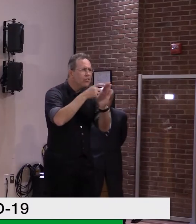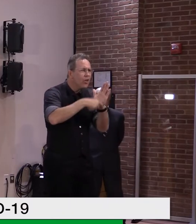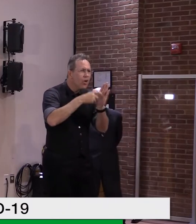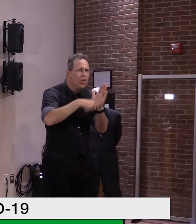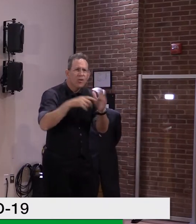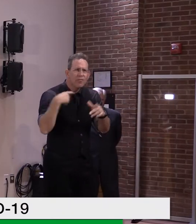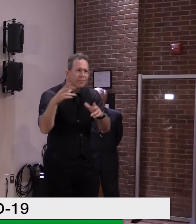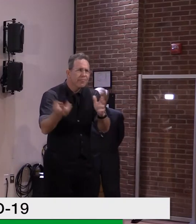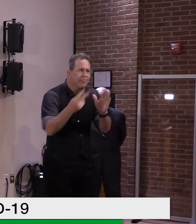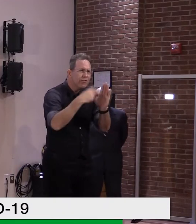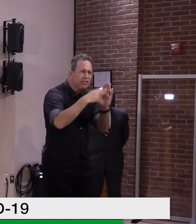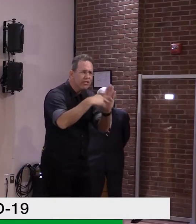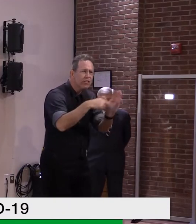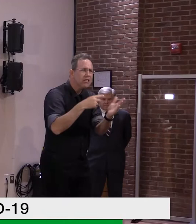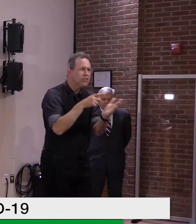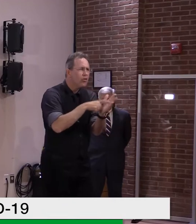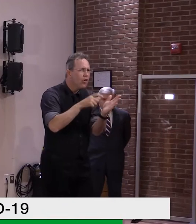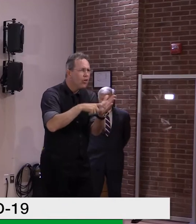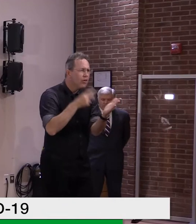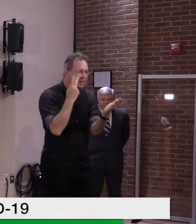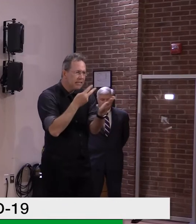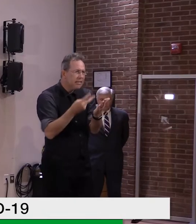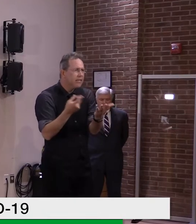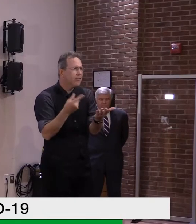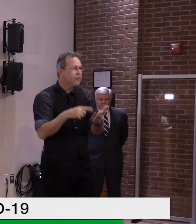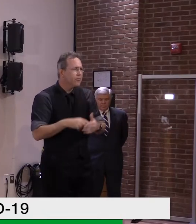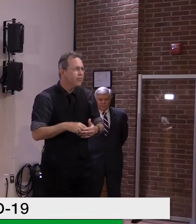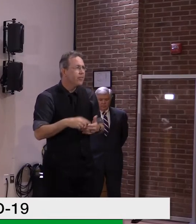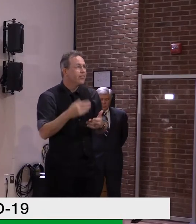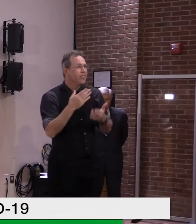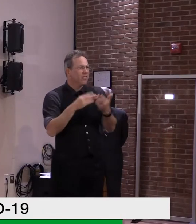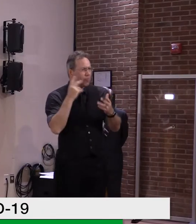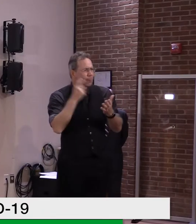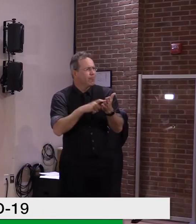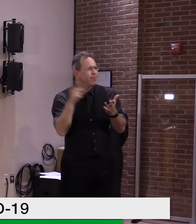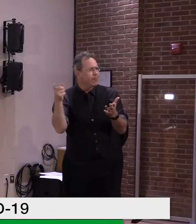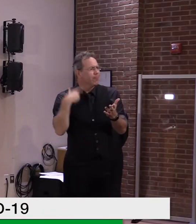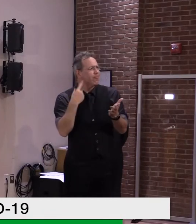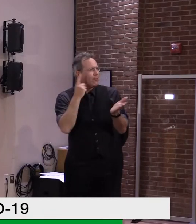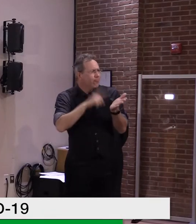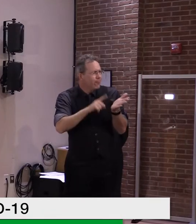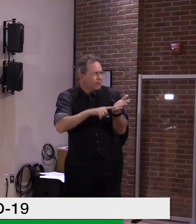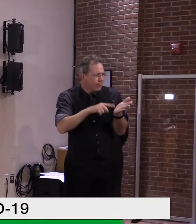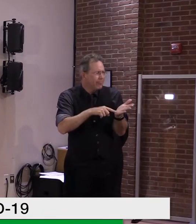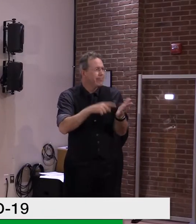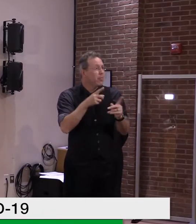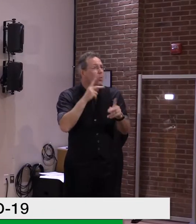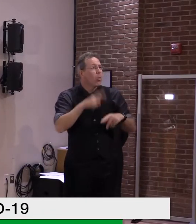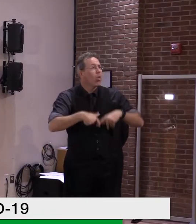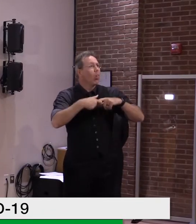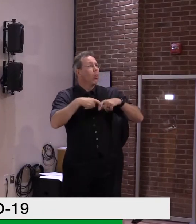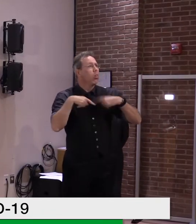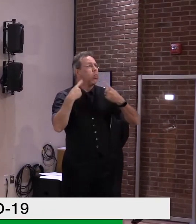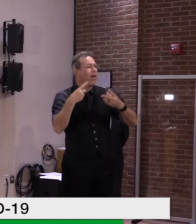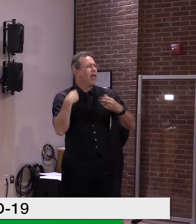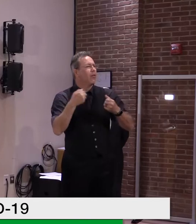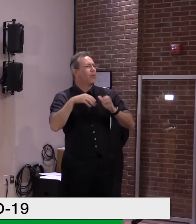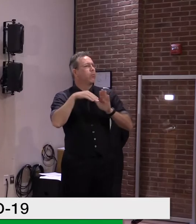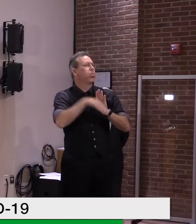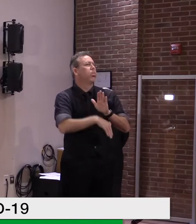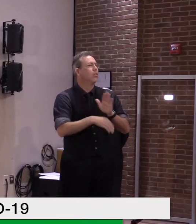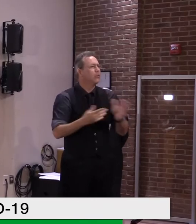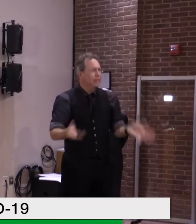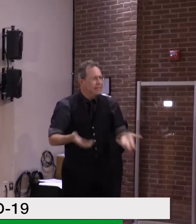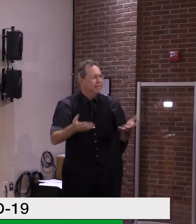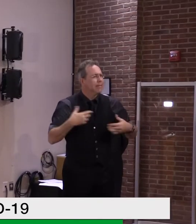the damage, if you will, that might have been done in people's health, just like the study that you